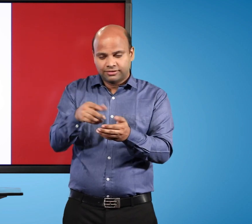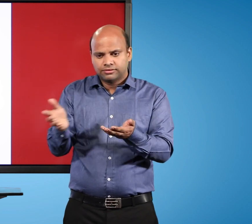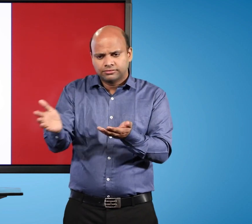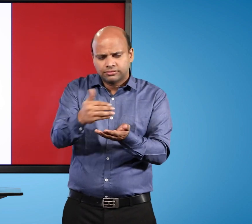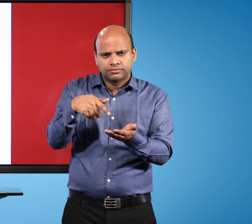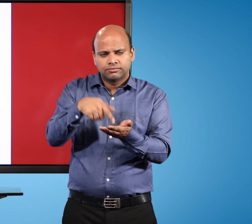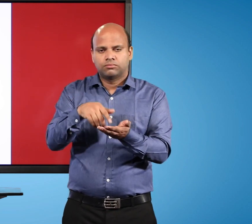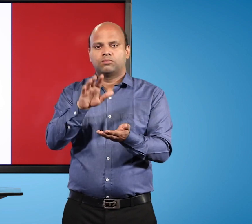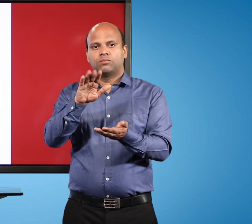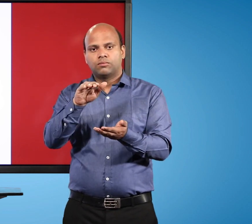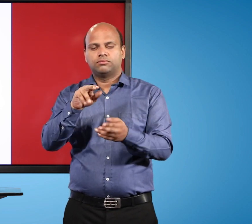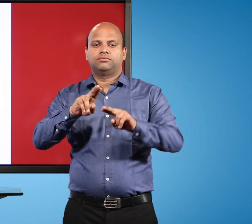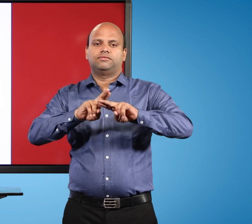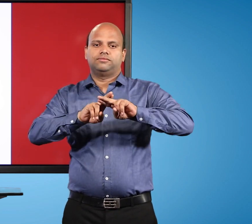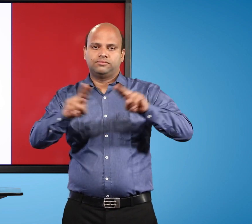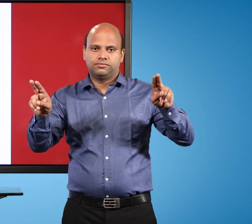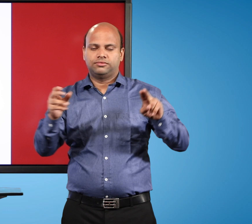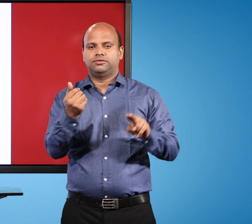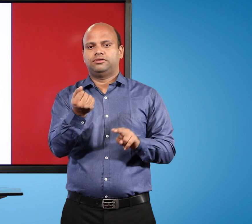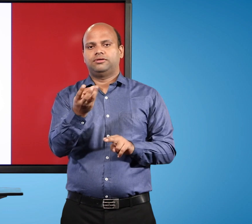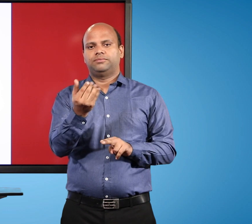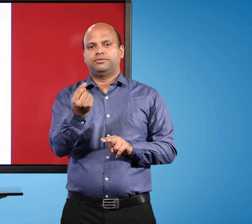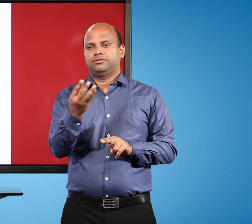form the collection of whole numbers.